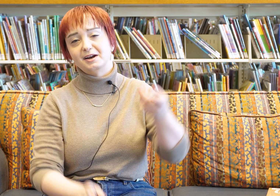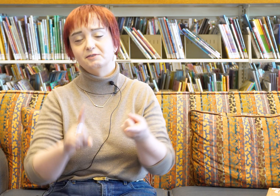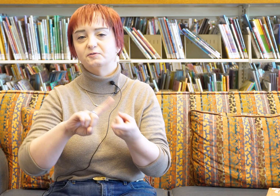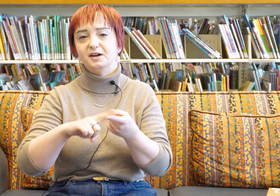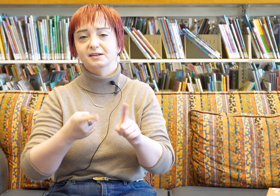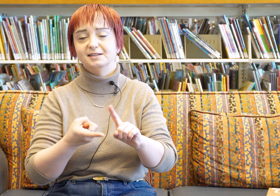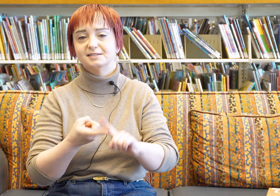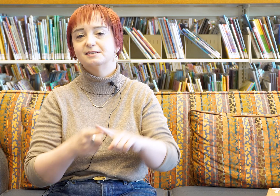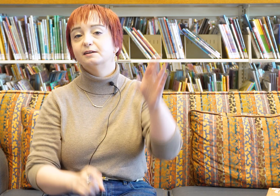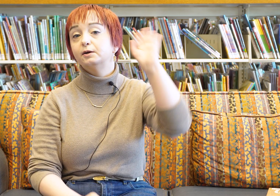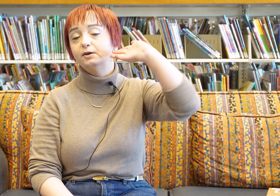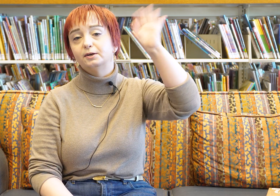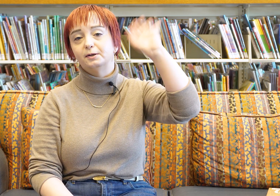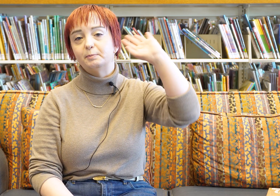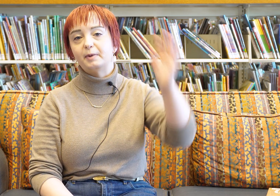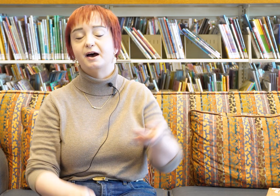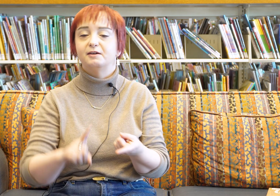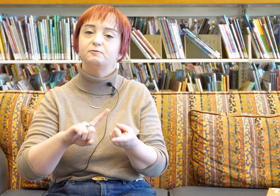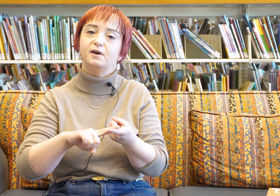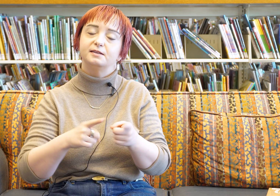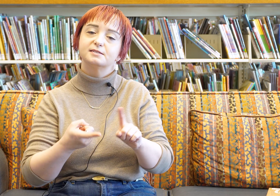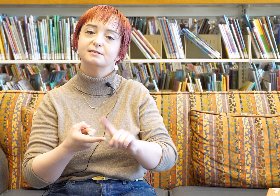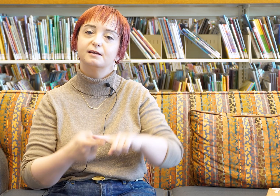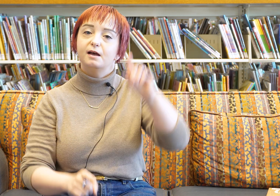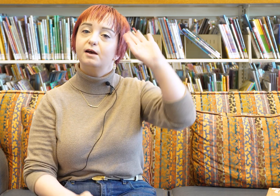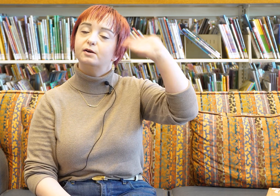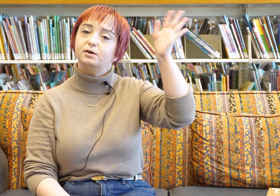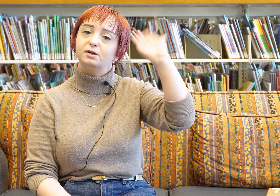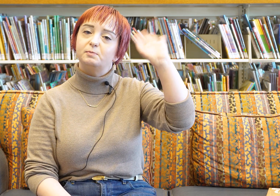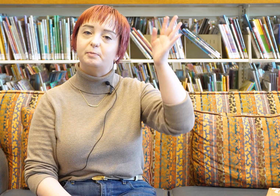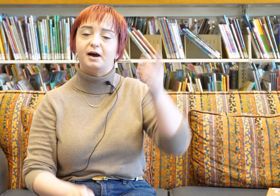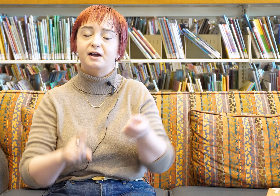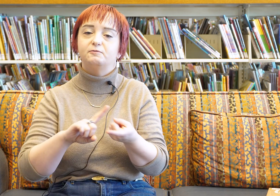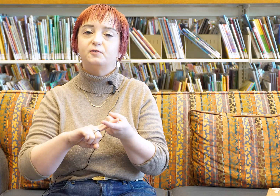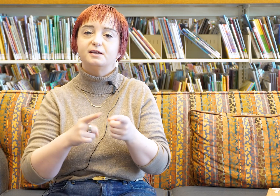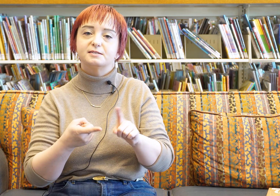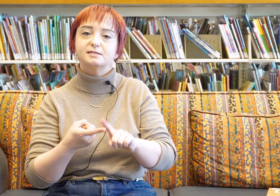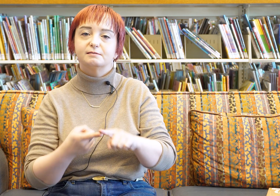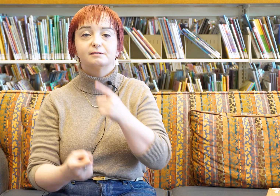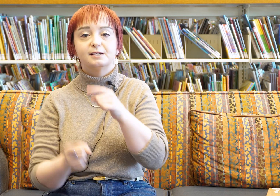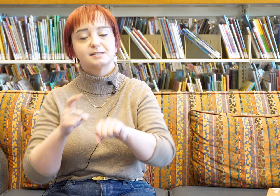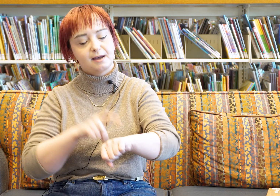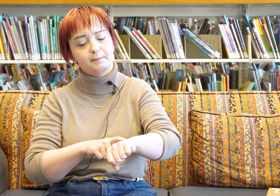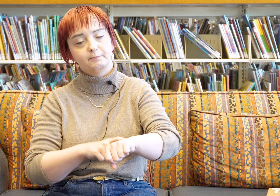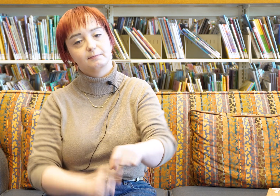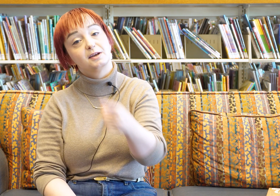Goodbye, friends. Goodbye, friends. Goodbye, friends. It's time